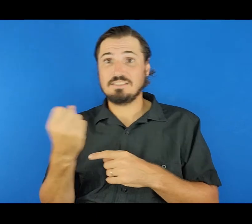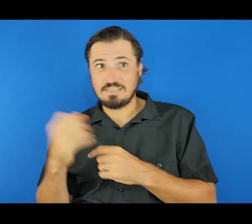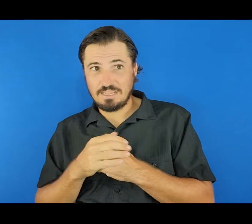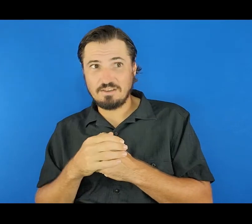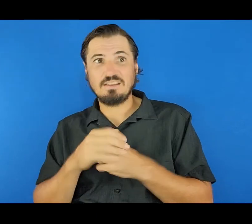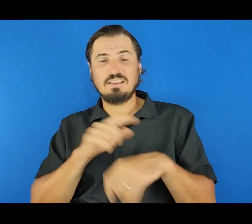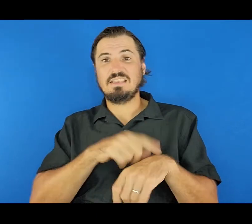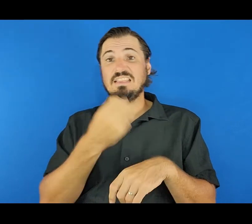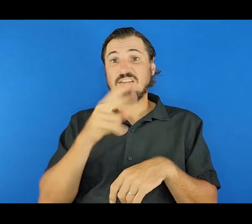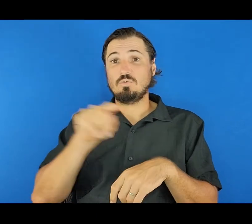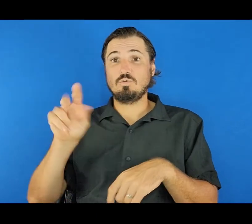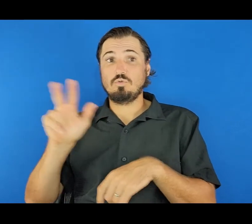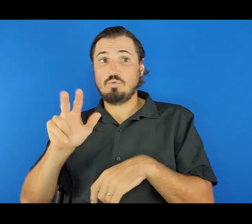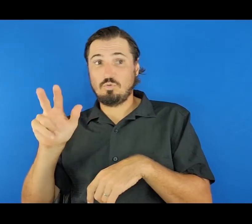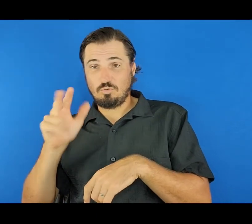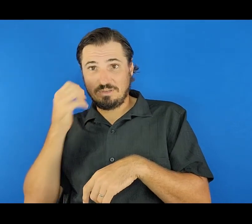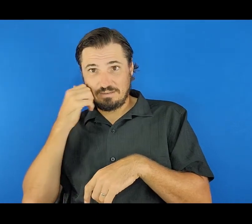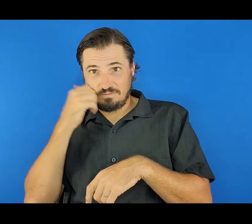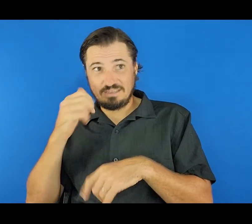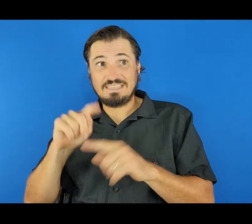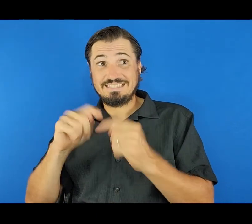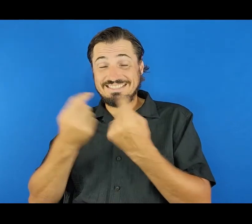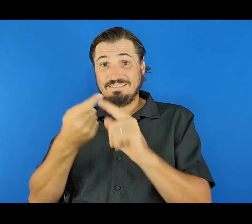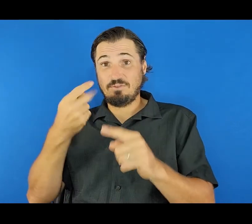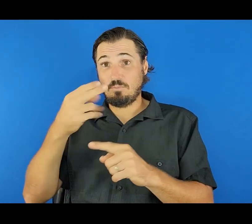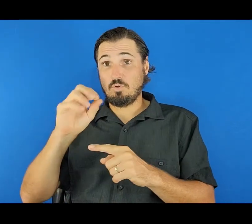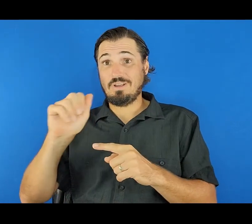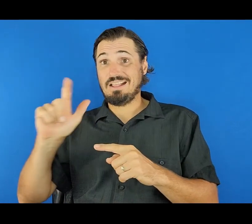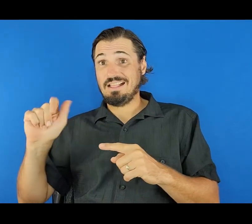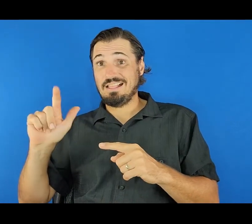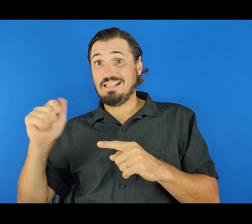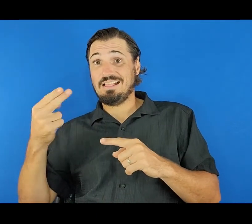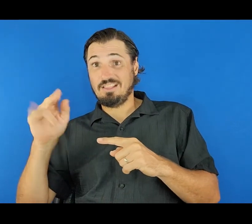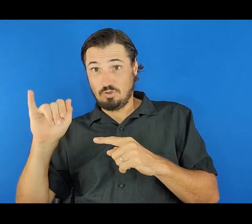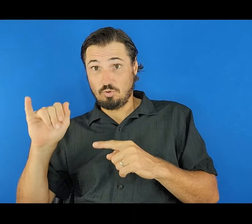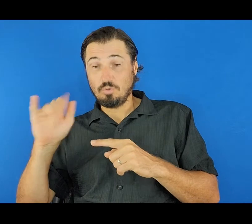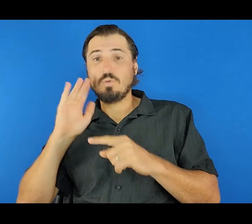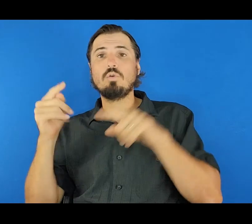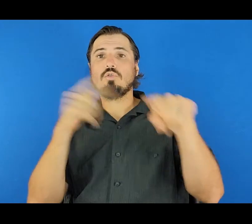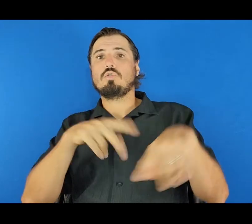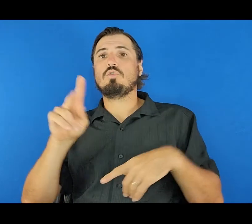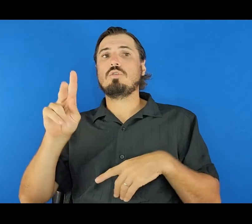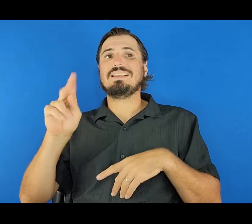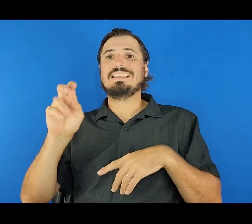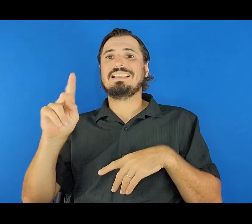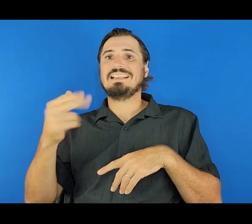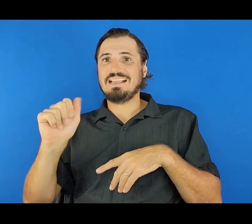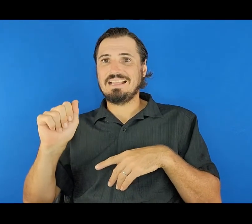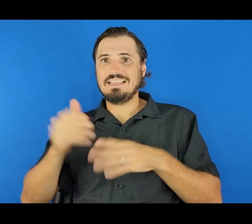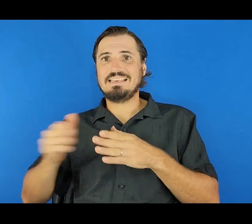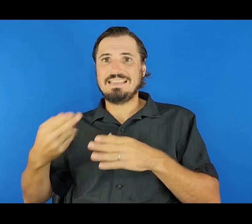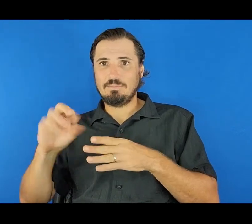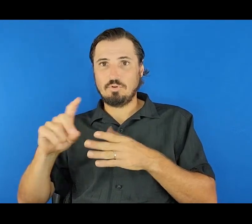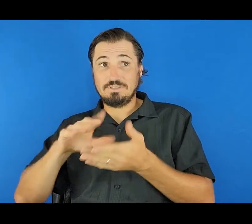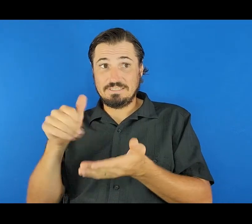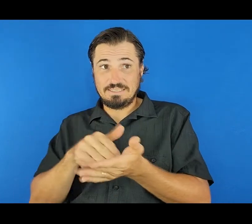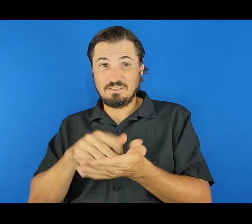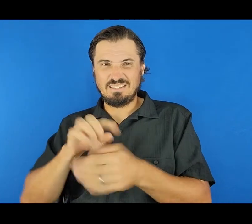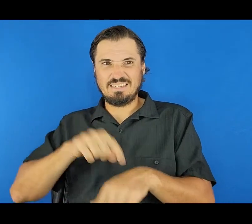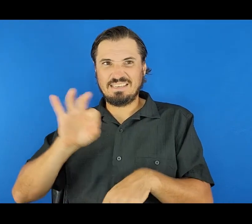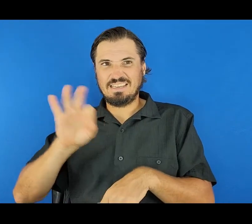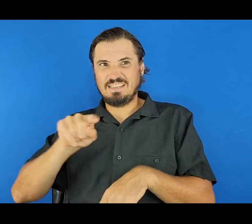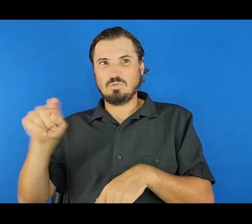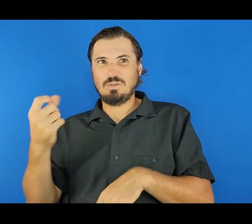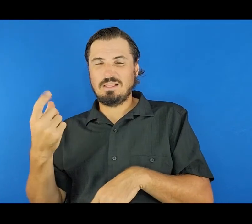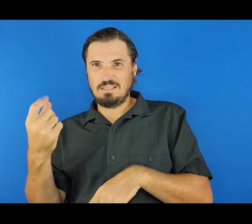on Saturday from noon to 3 each day. The team from Ho'olahui will be at Keikaha Neighborhood Center on Saturday from